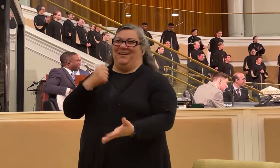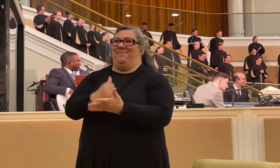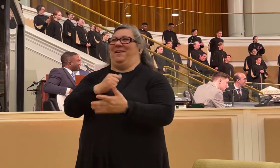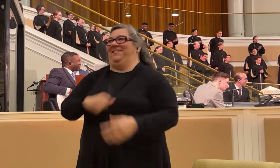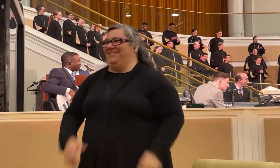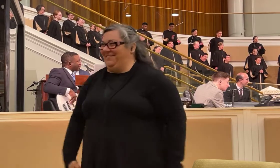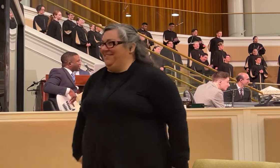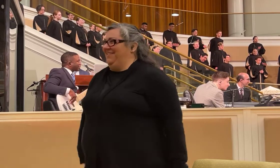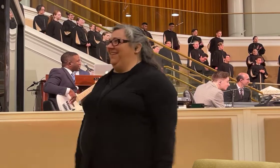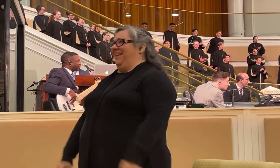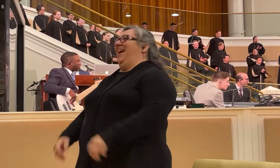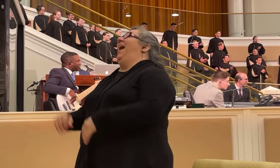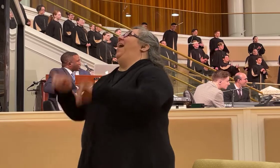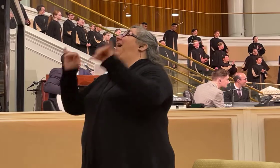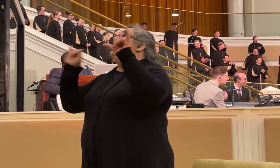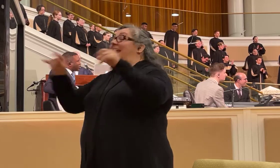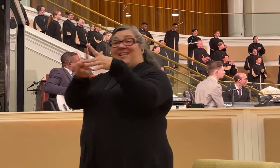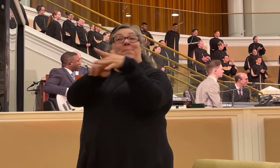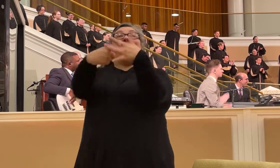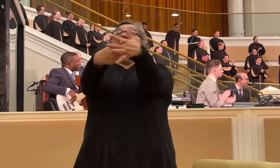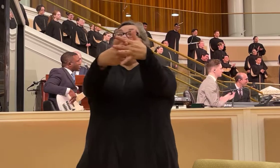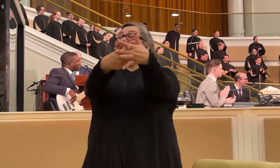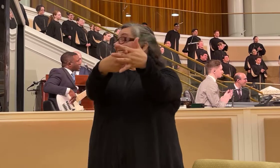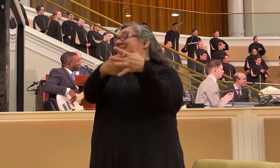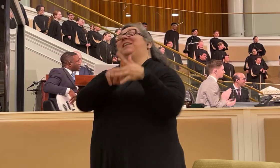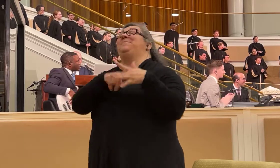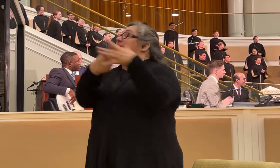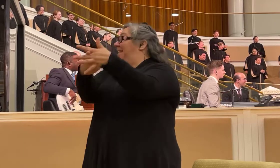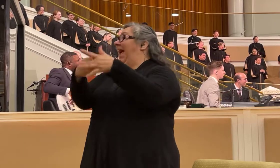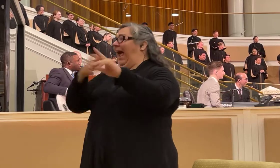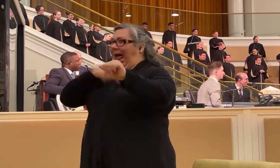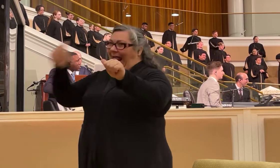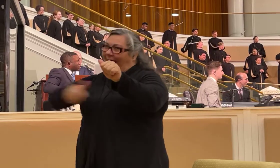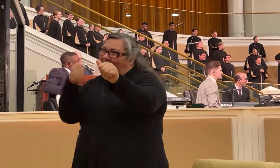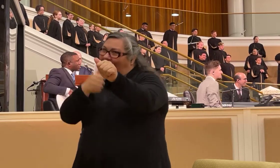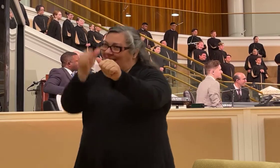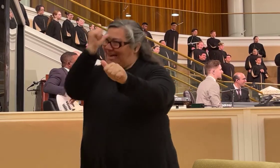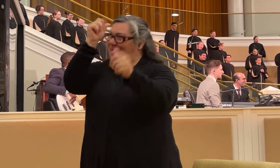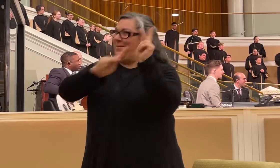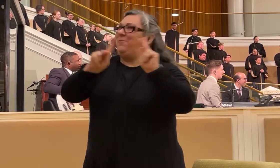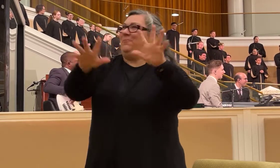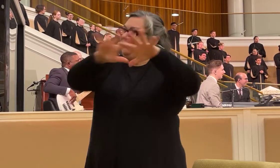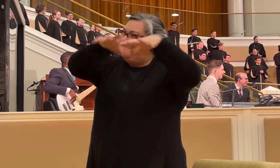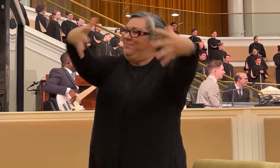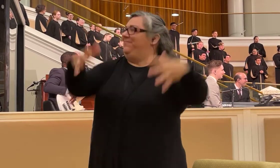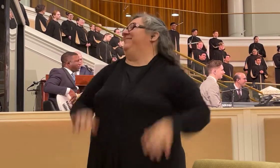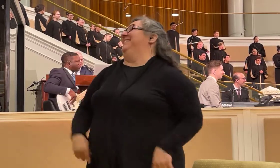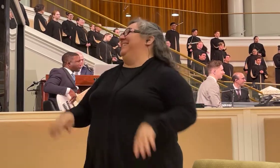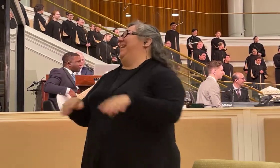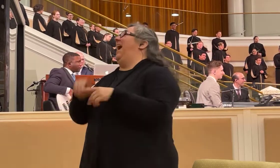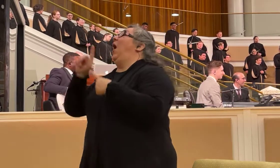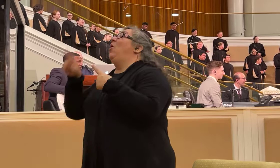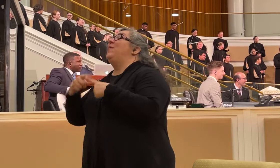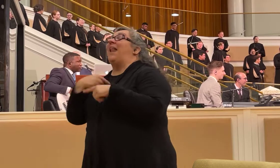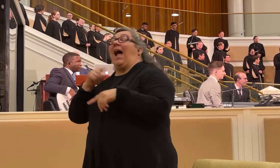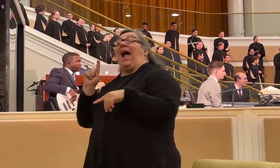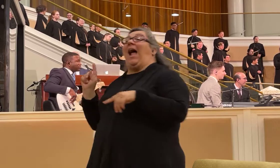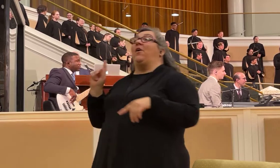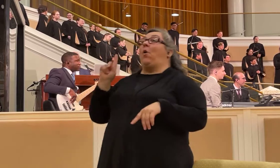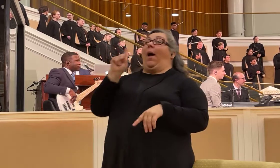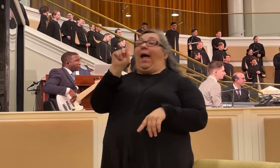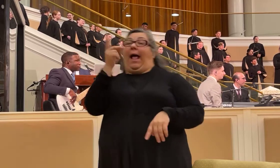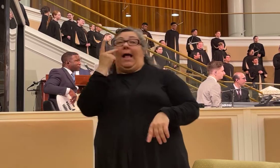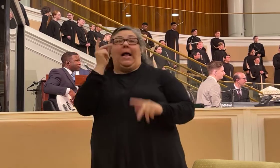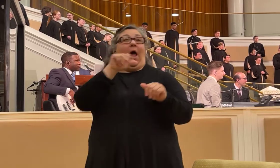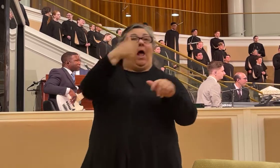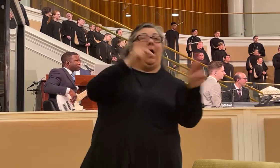Amen. That's just the beginning. Amen. I'm after the Indians. Amen. And when I get out there and I